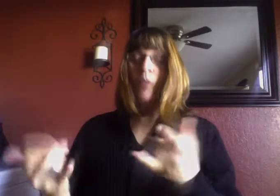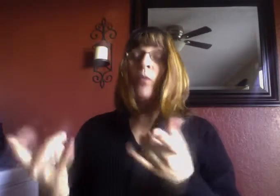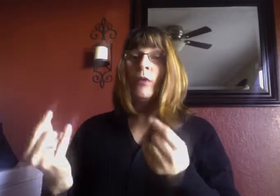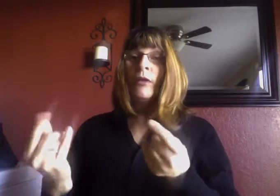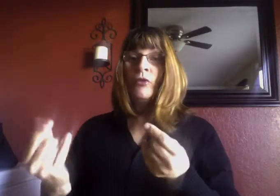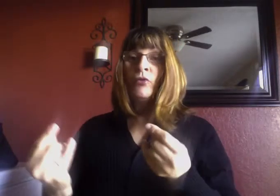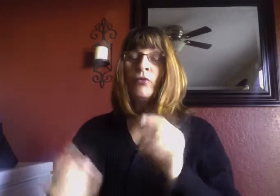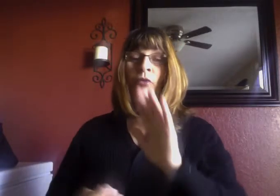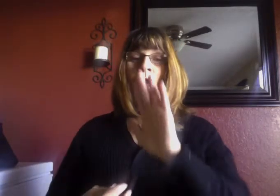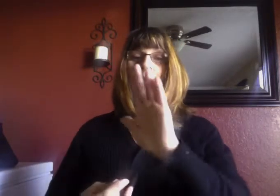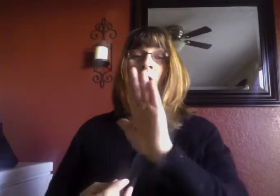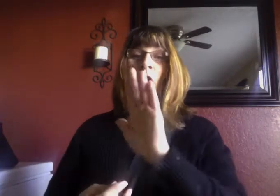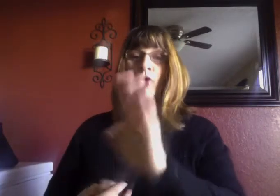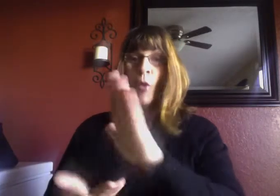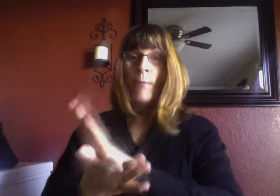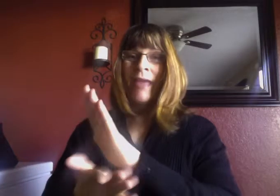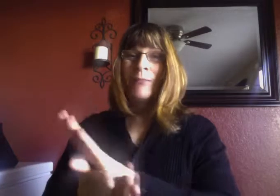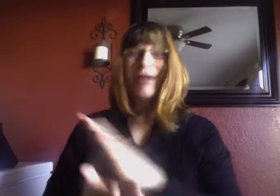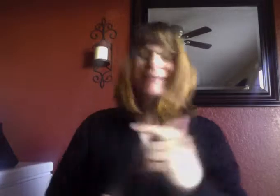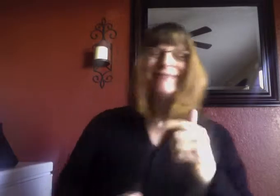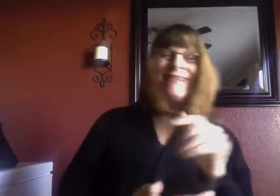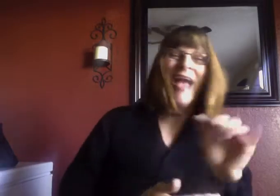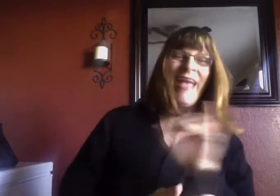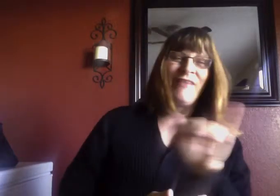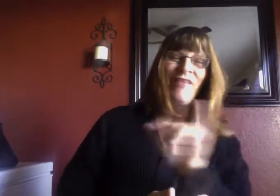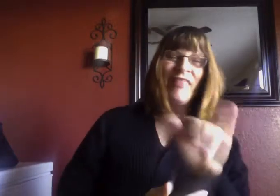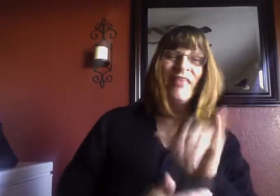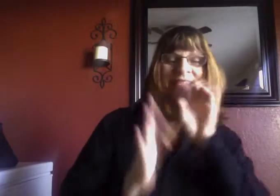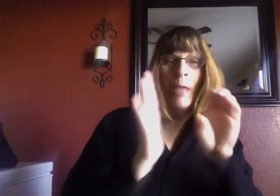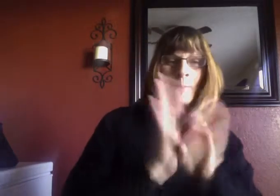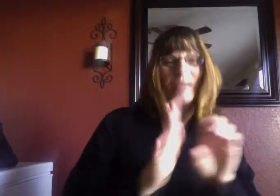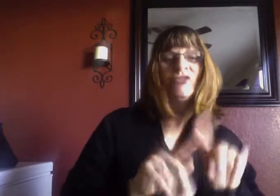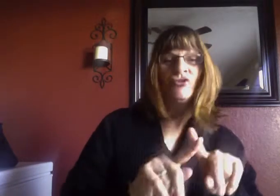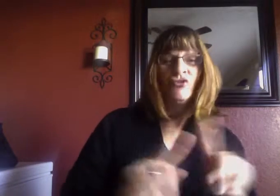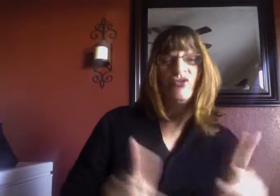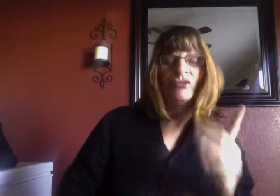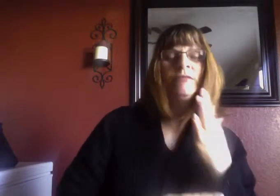Draw an arrow down this side margin on your paper. Put the head of the arrow down at the bottom.